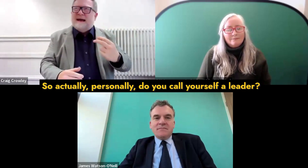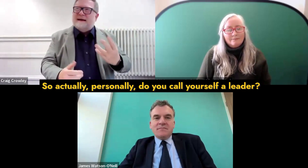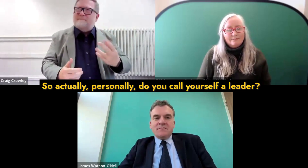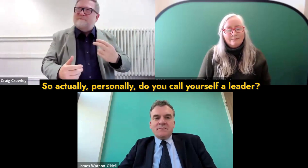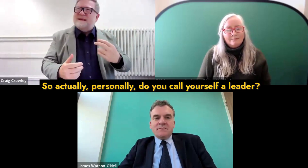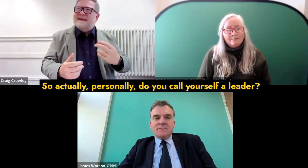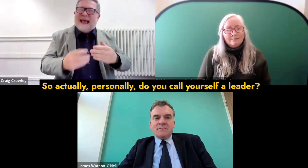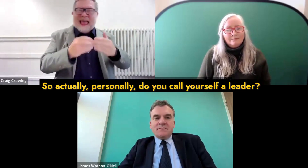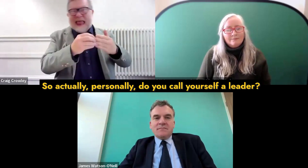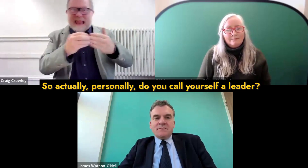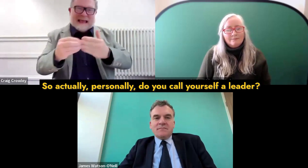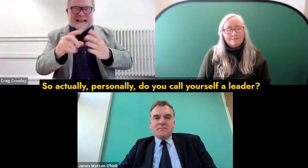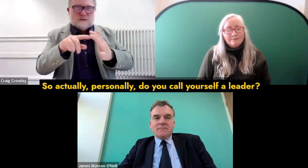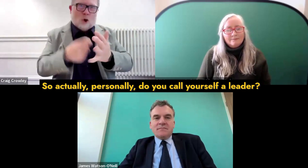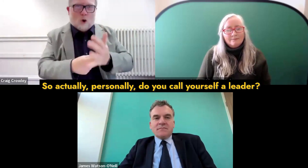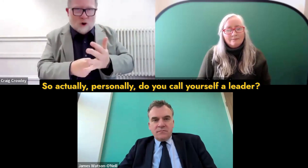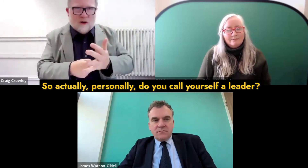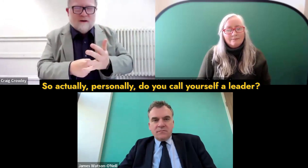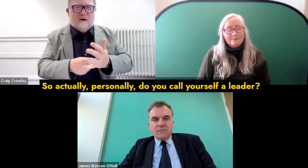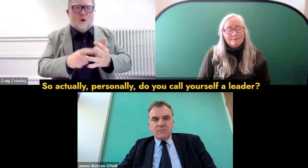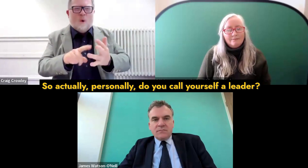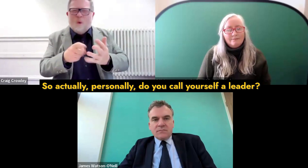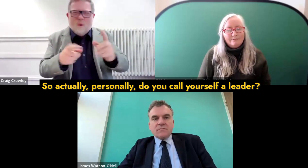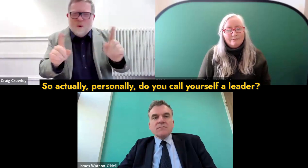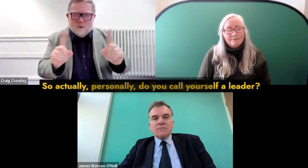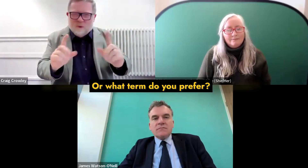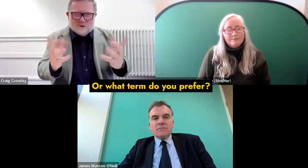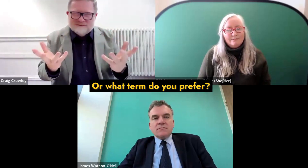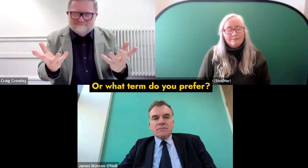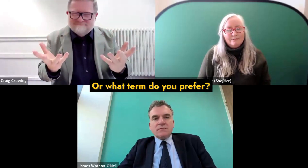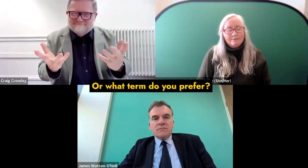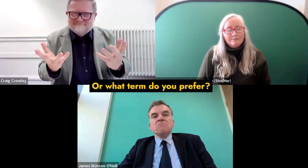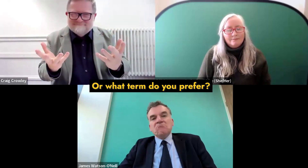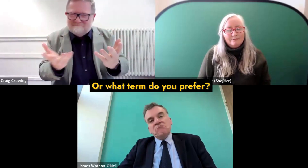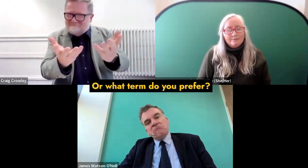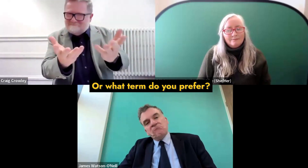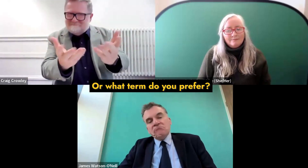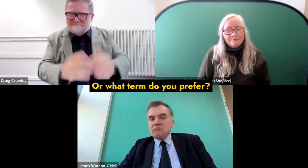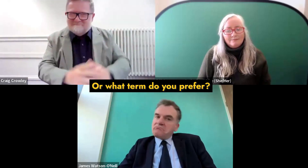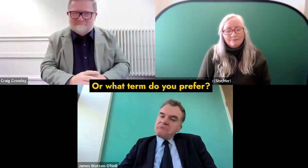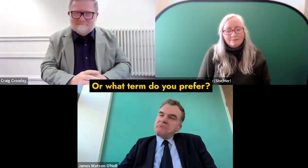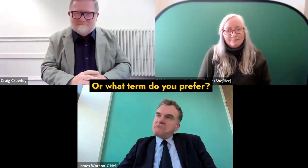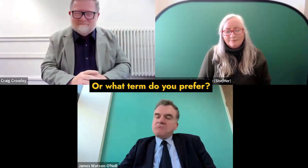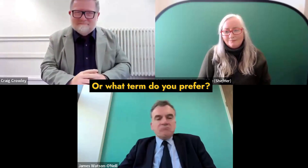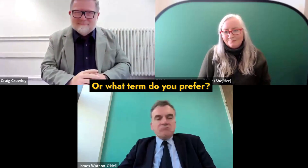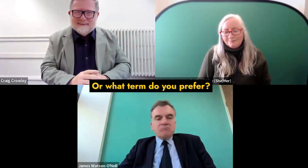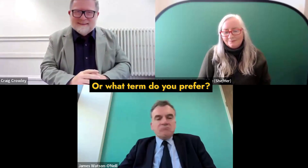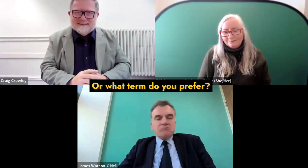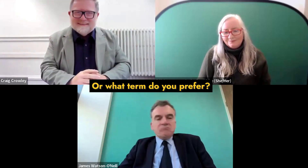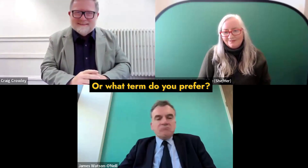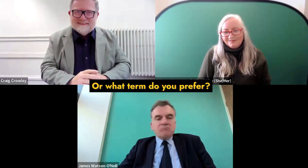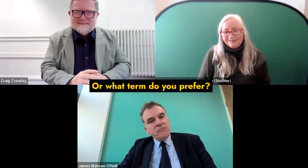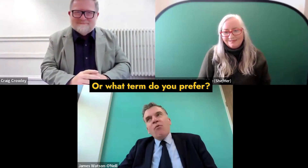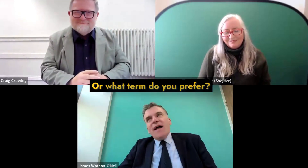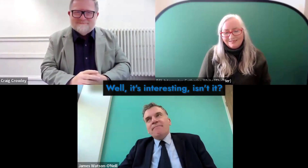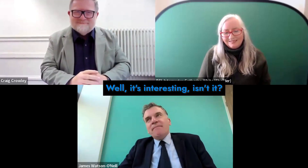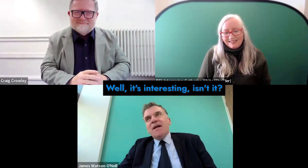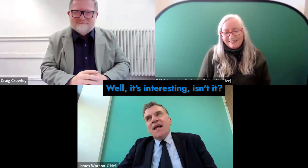personally, do you call yourself a leader, or what term do you